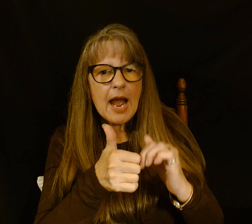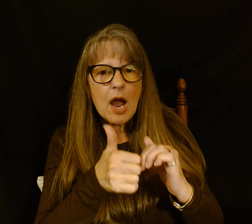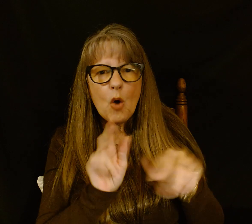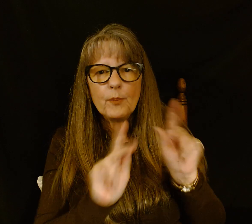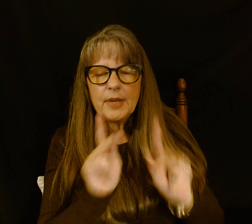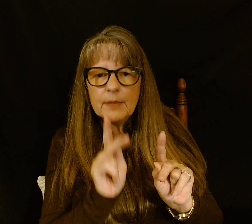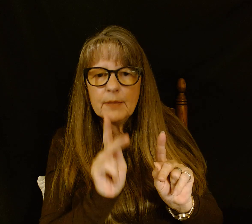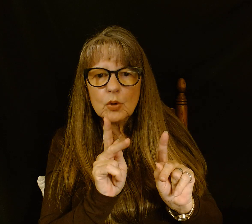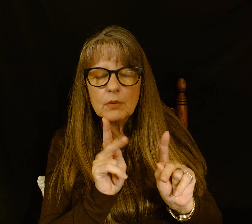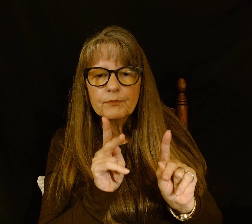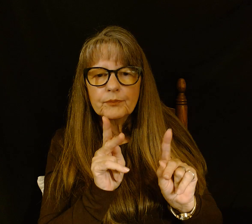how people